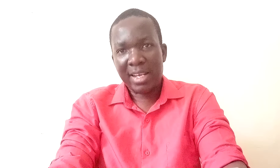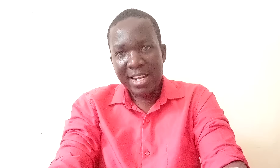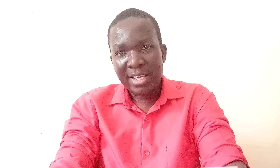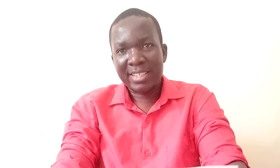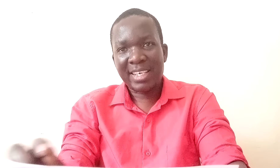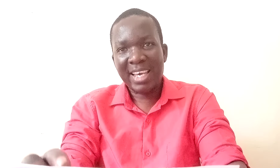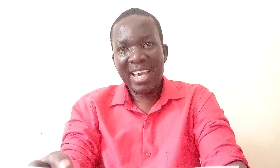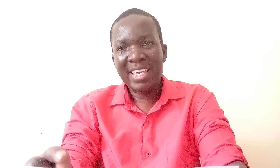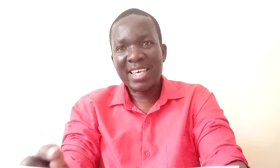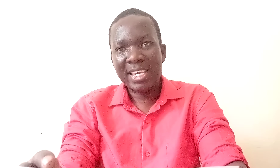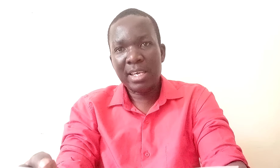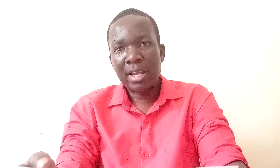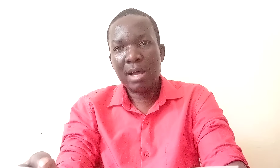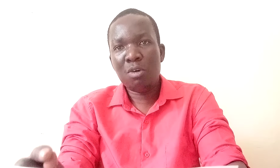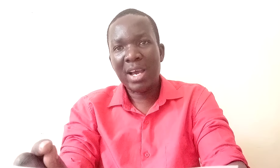Kennedy is